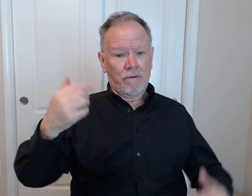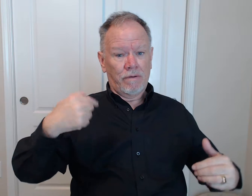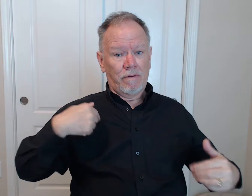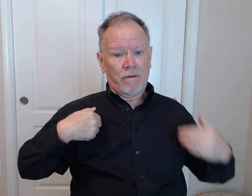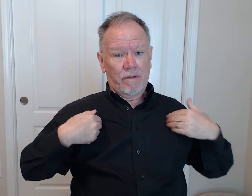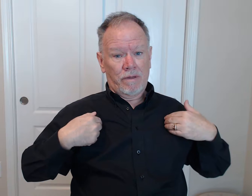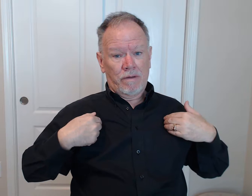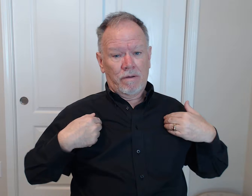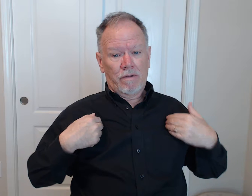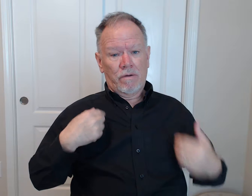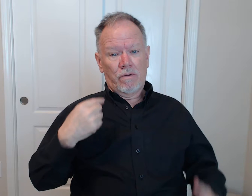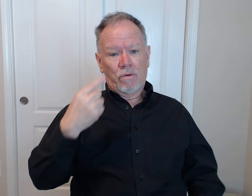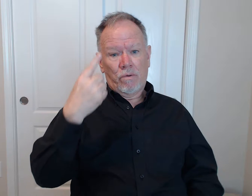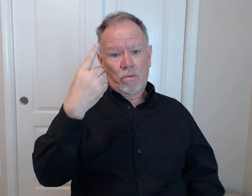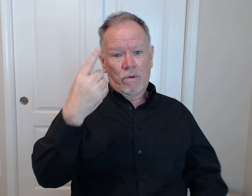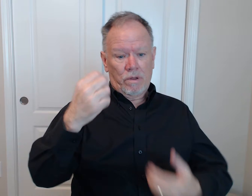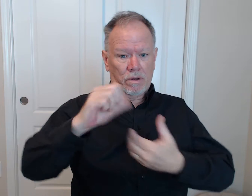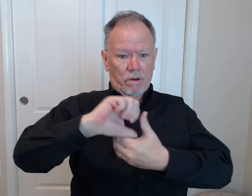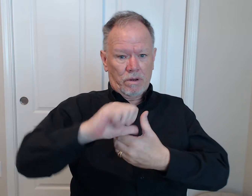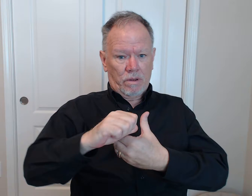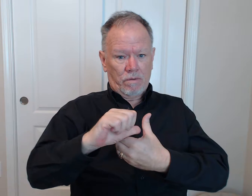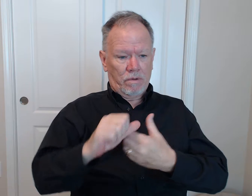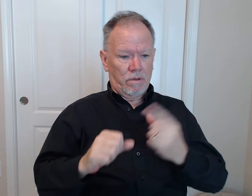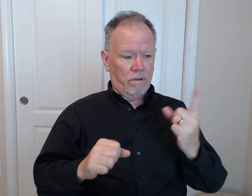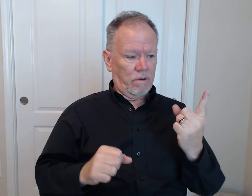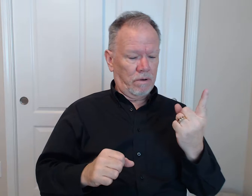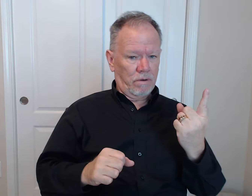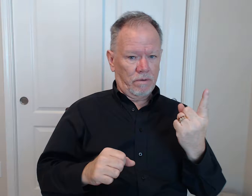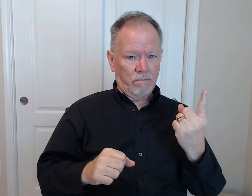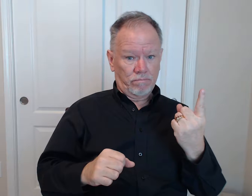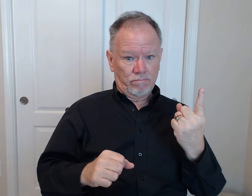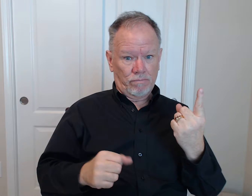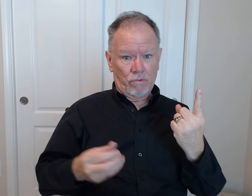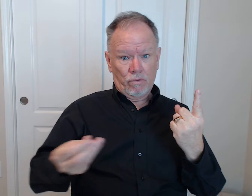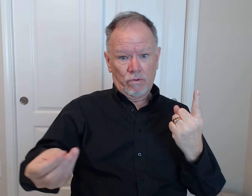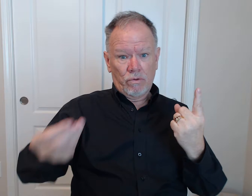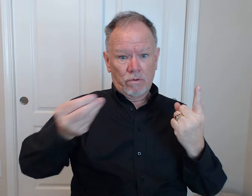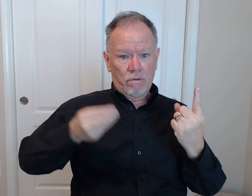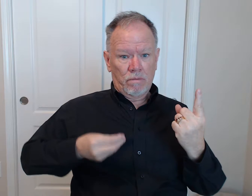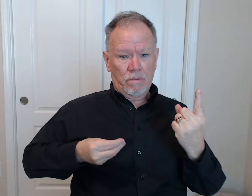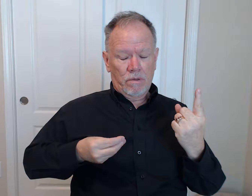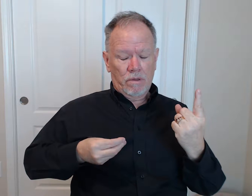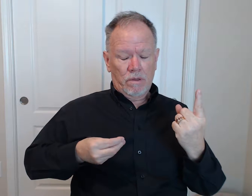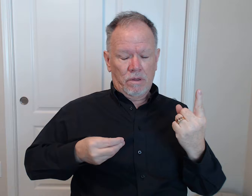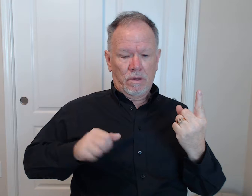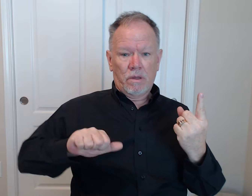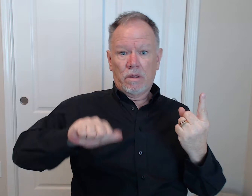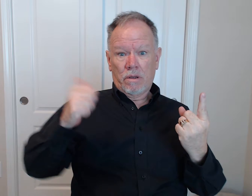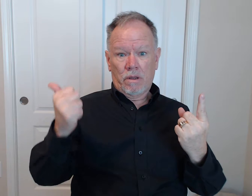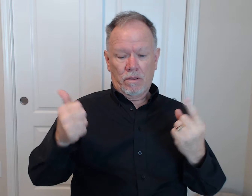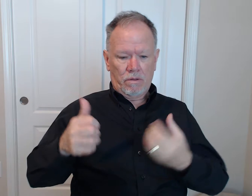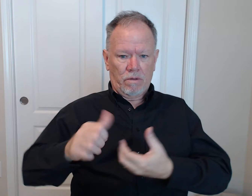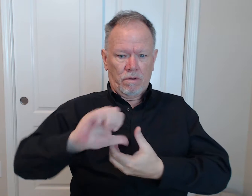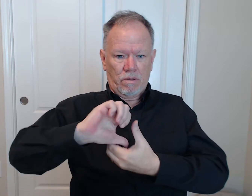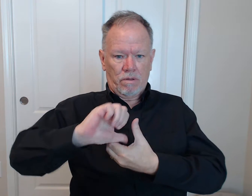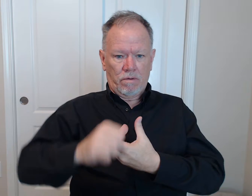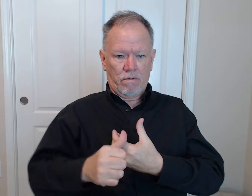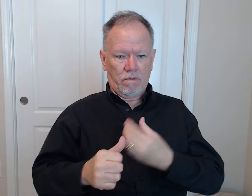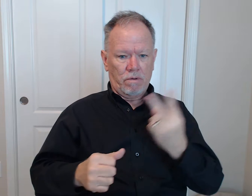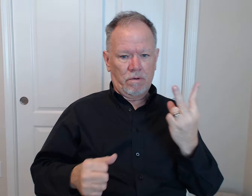avocado. If I have one avocado, and then you were to give me another avocado, how many avocados do I